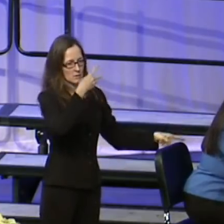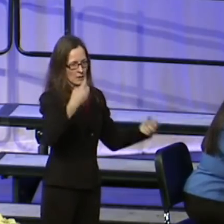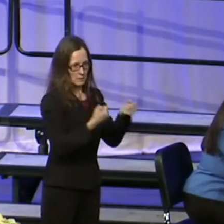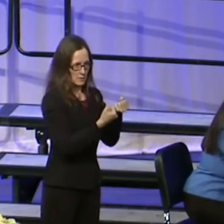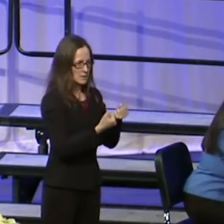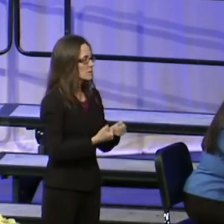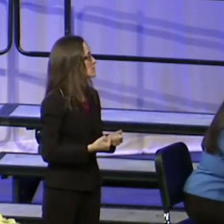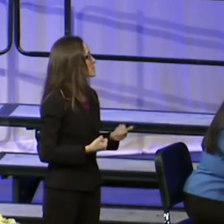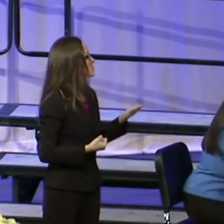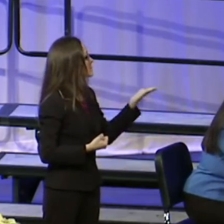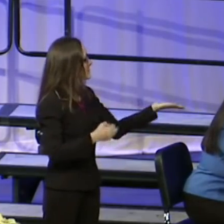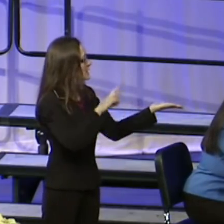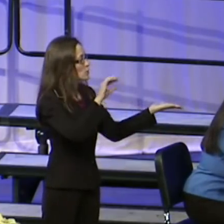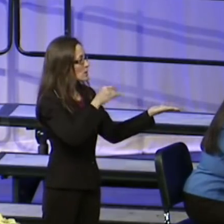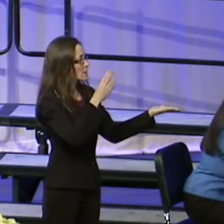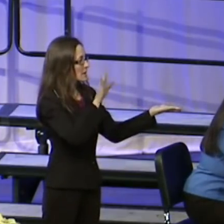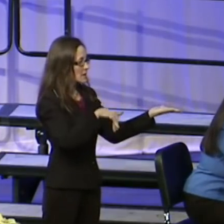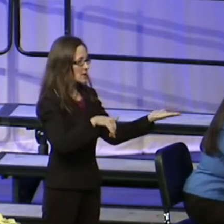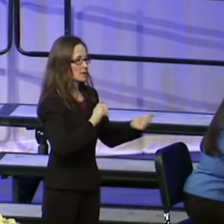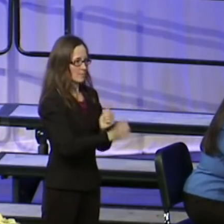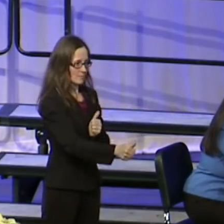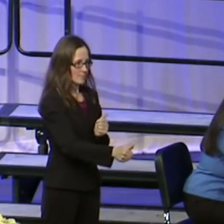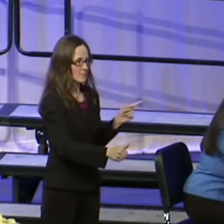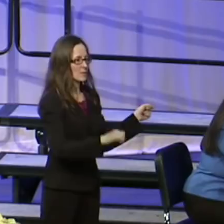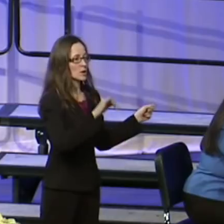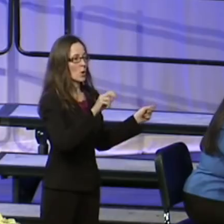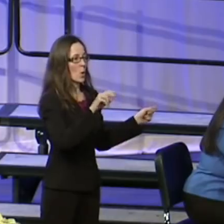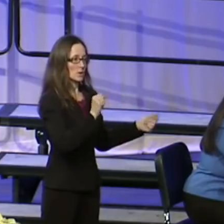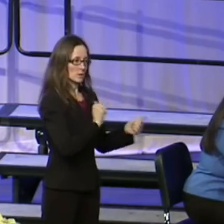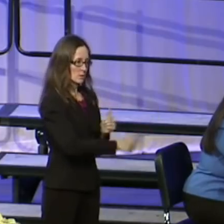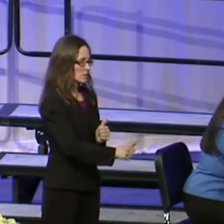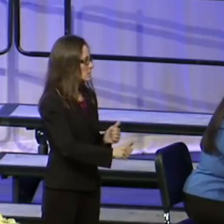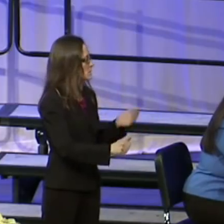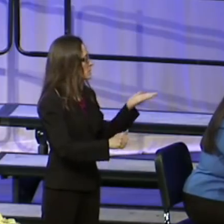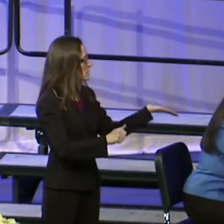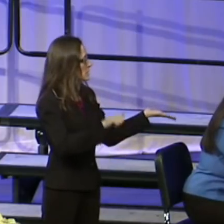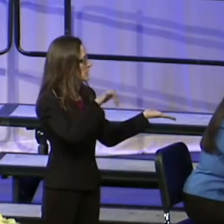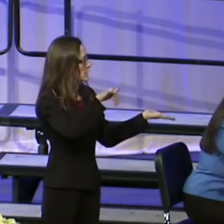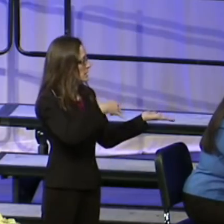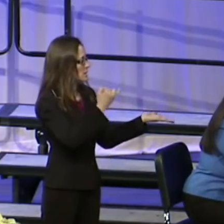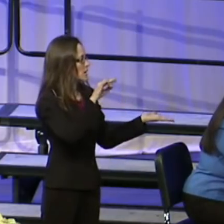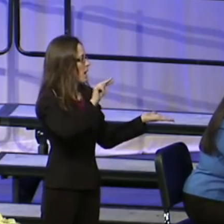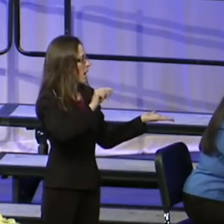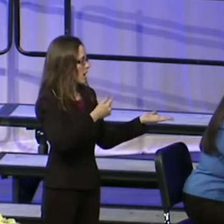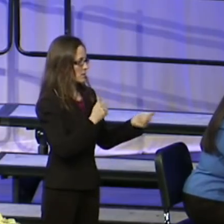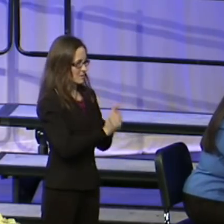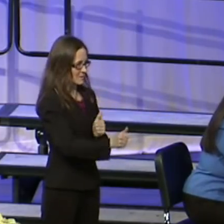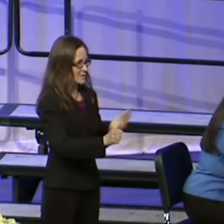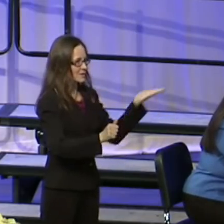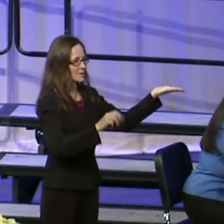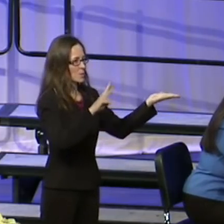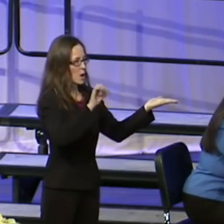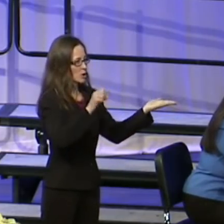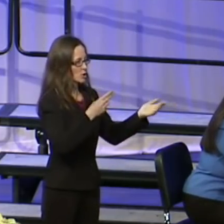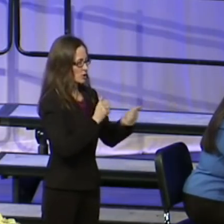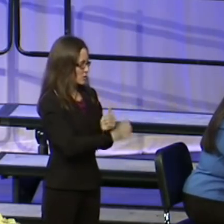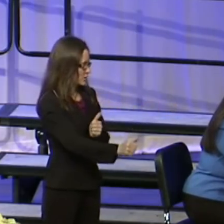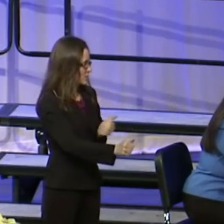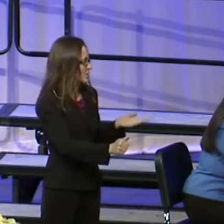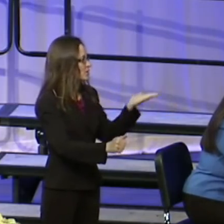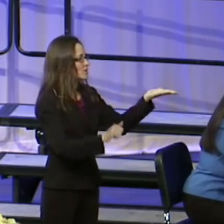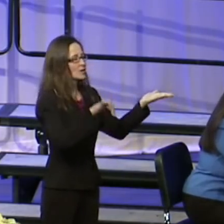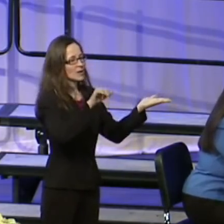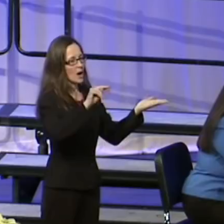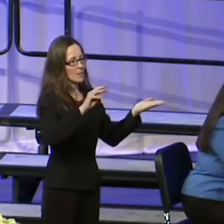Ms. Mercer Rigby. Yes. Mr. Jones. Yes. Ms. Young. Yes. Ms. Walsh. Yes. Mr. Youngman. Yes.